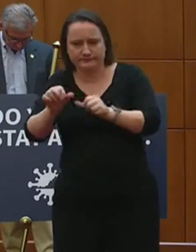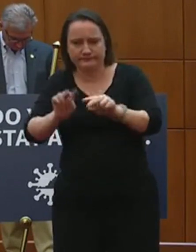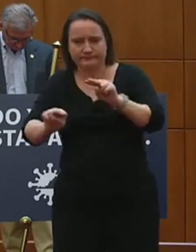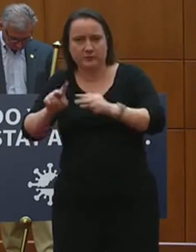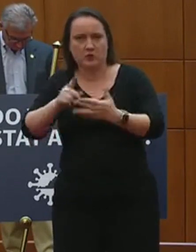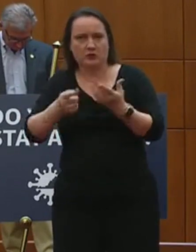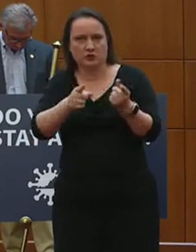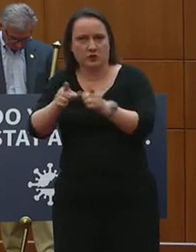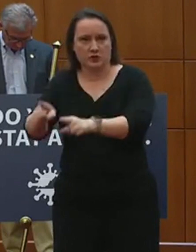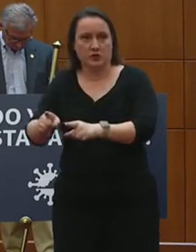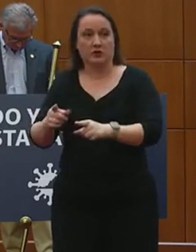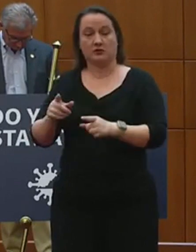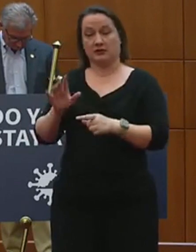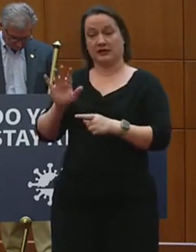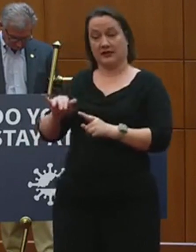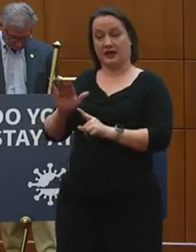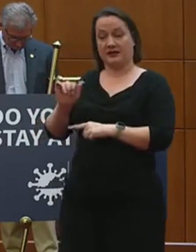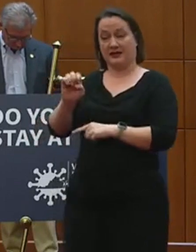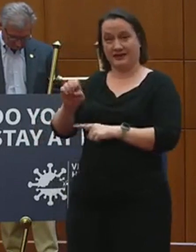that's what we've done in that case.